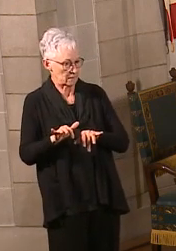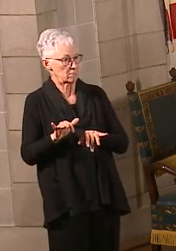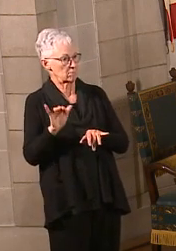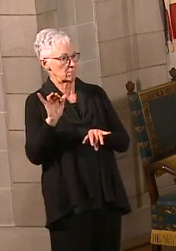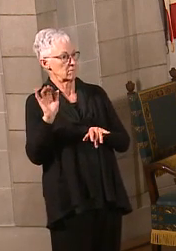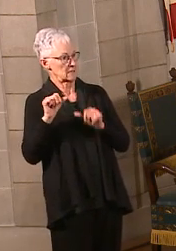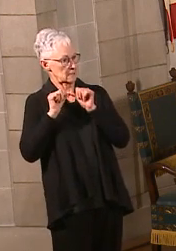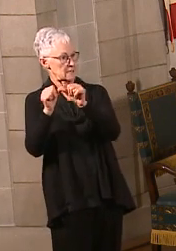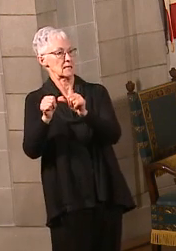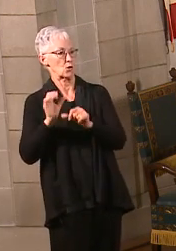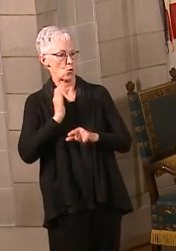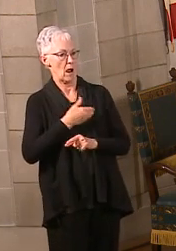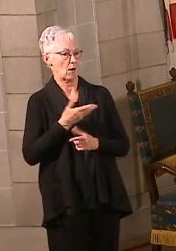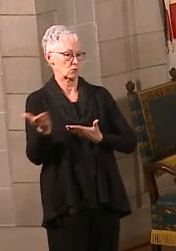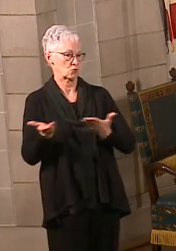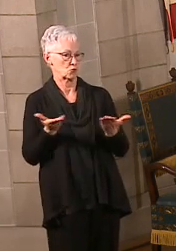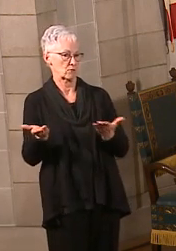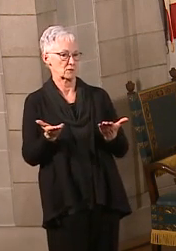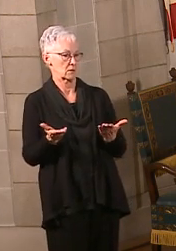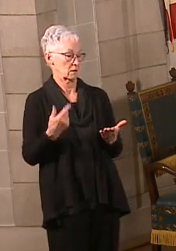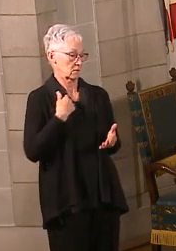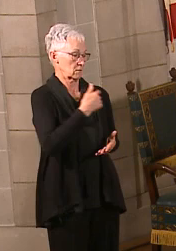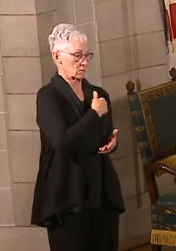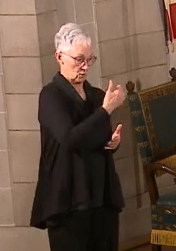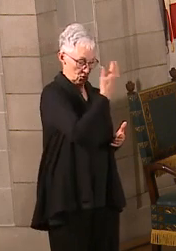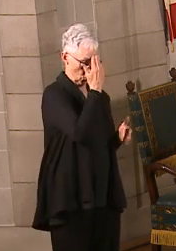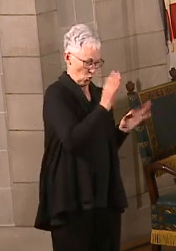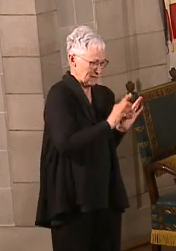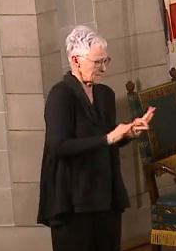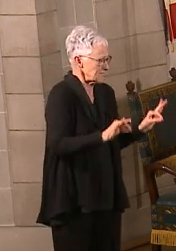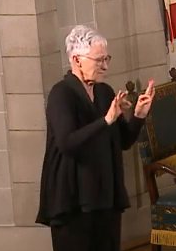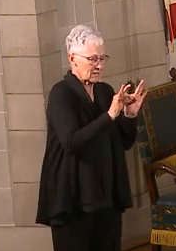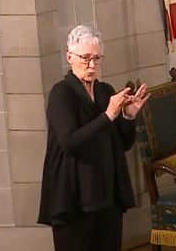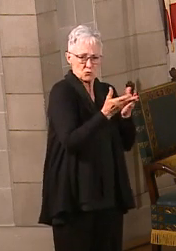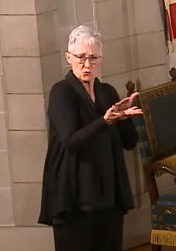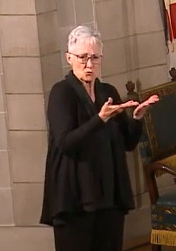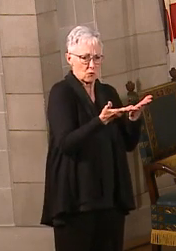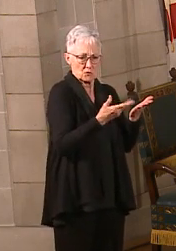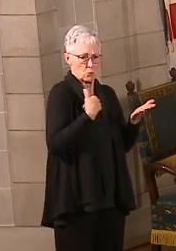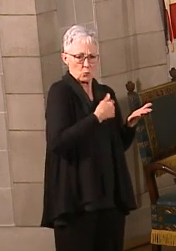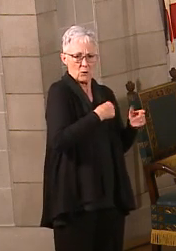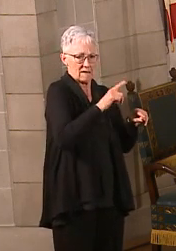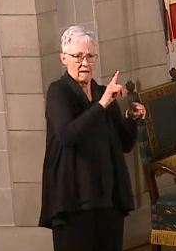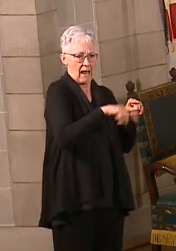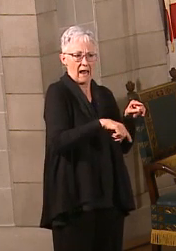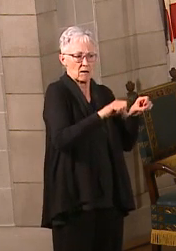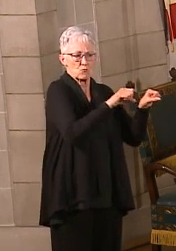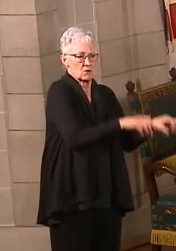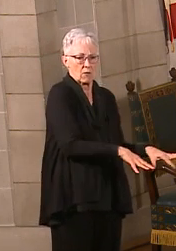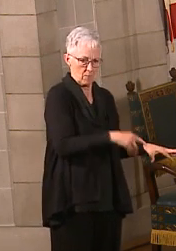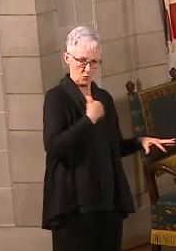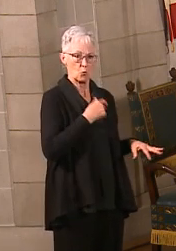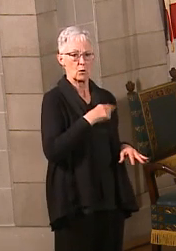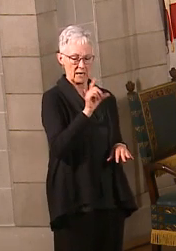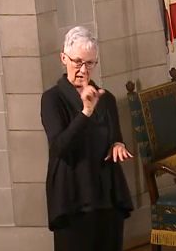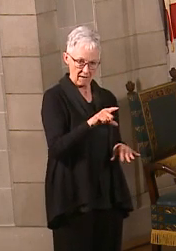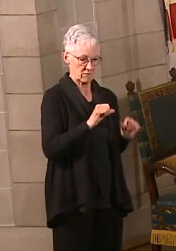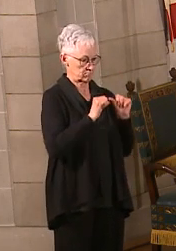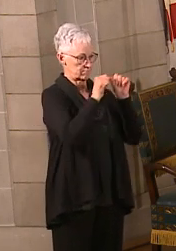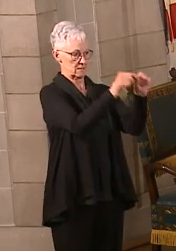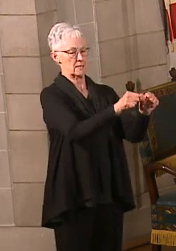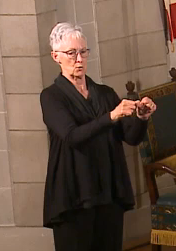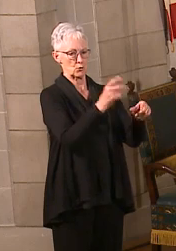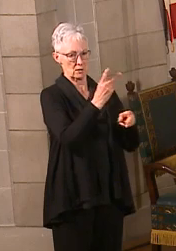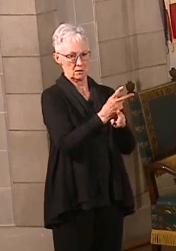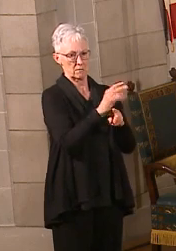essential business services even as we encounter unforeseen circumstances such as this pandemic, and prepare ourselves so that we could provide for our teammates'